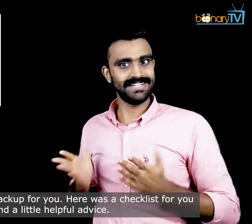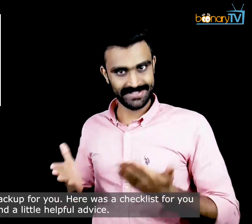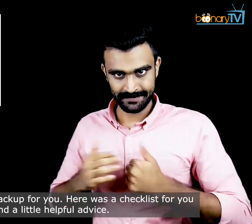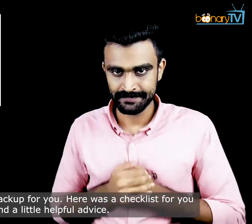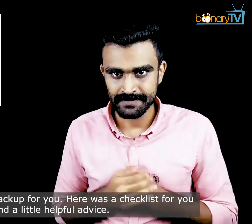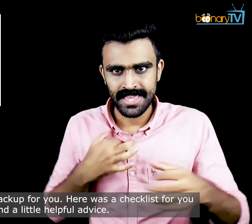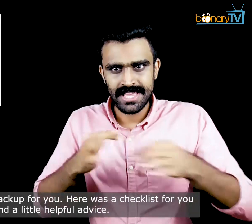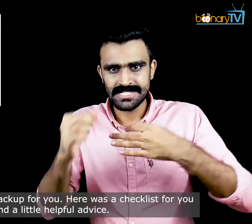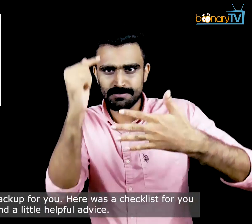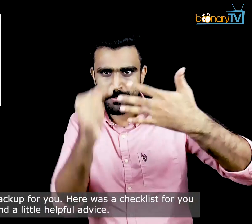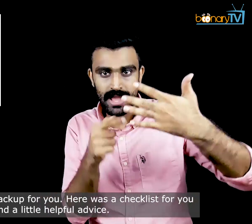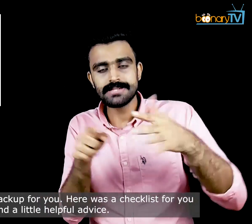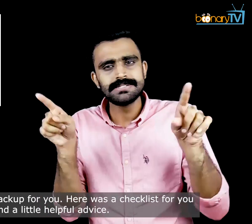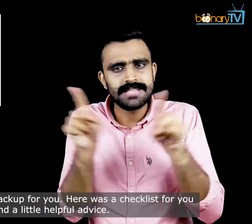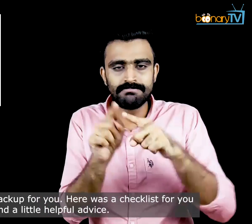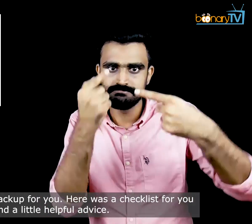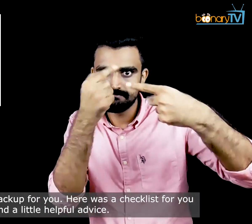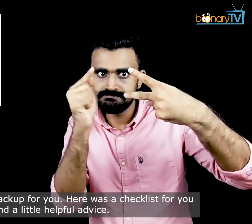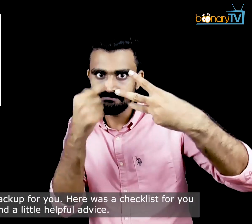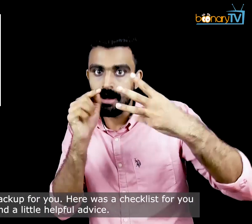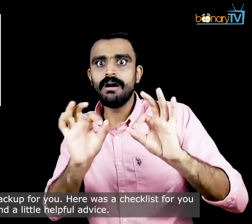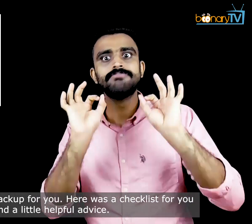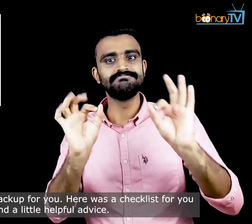Here was a checklist for you and a little helpful advice.